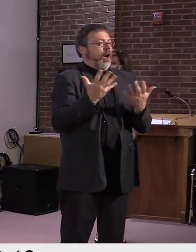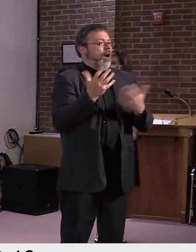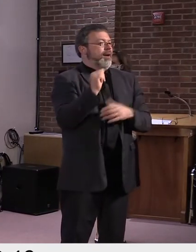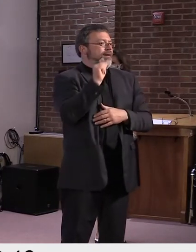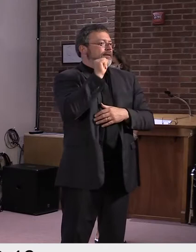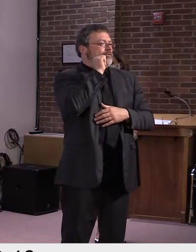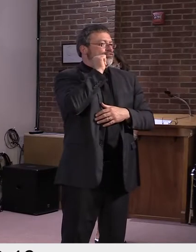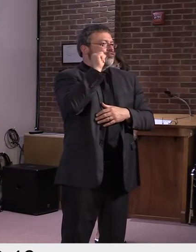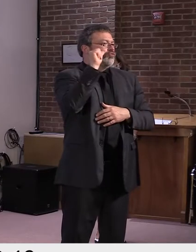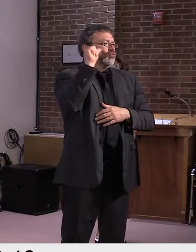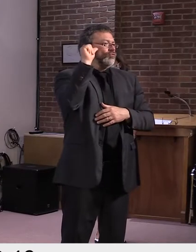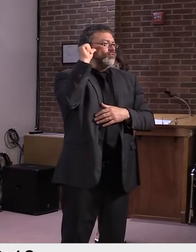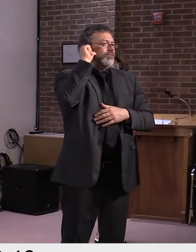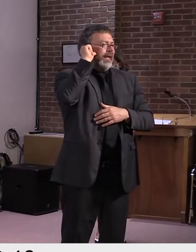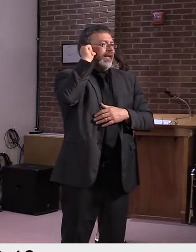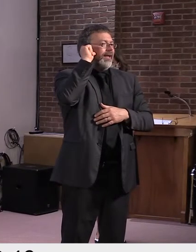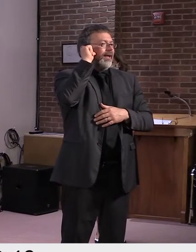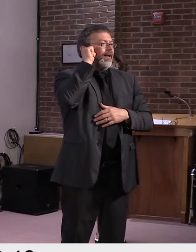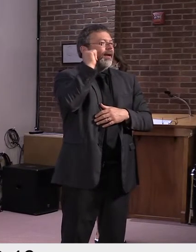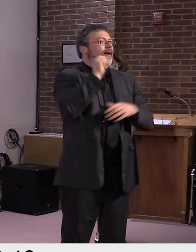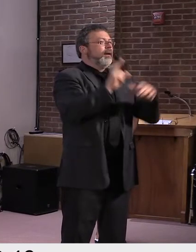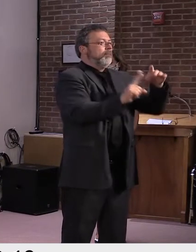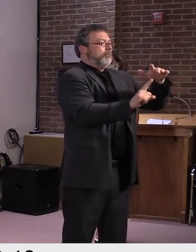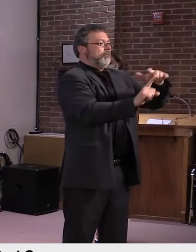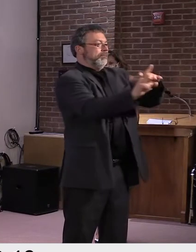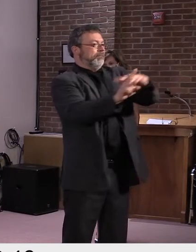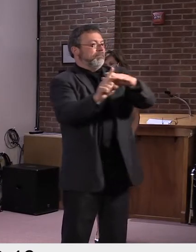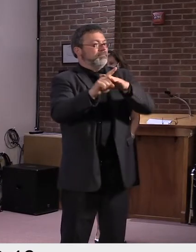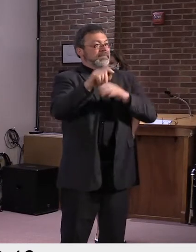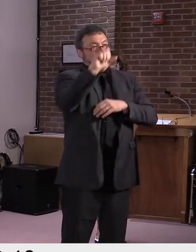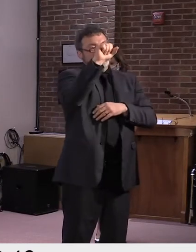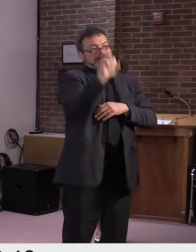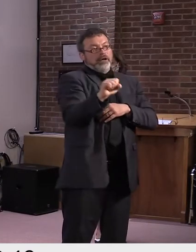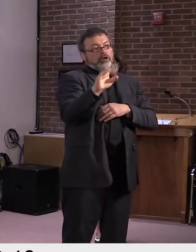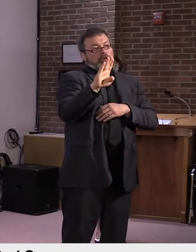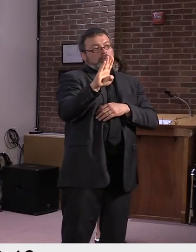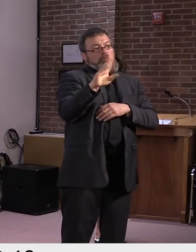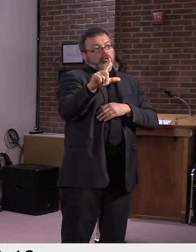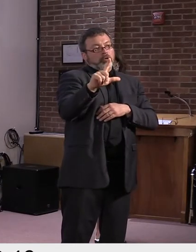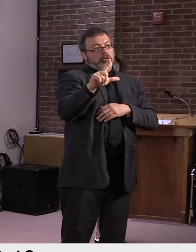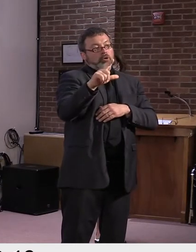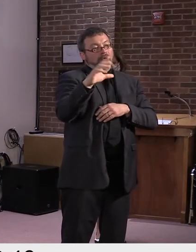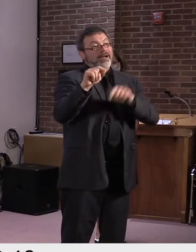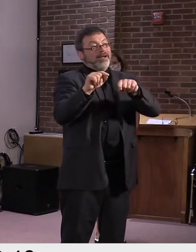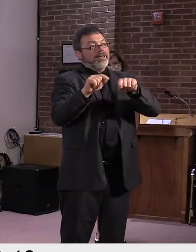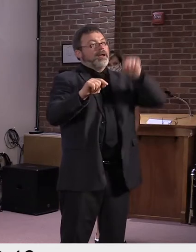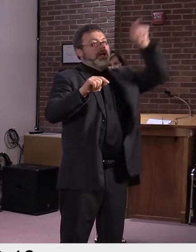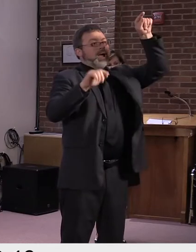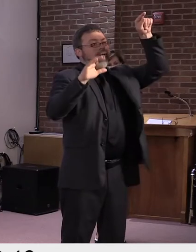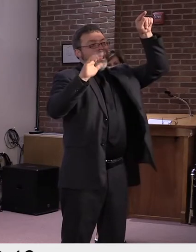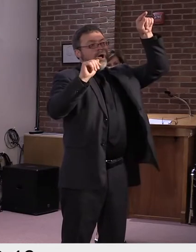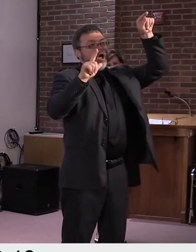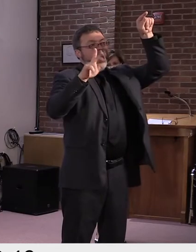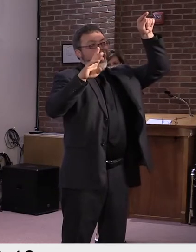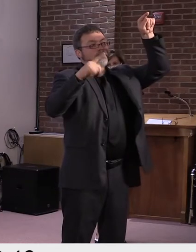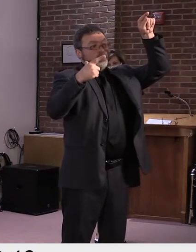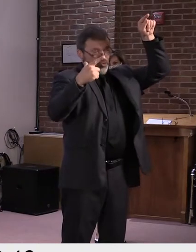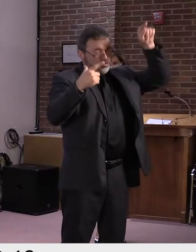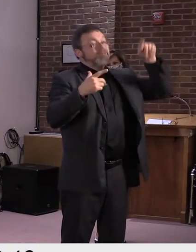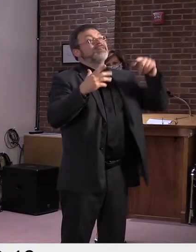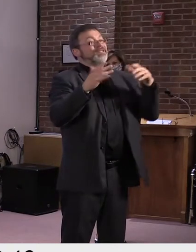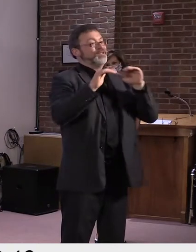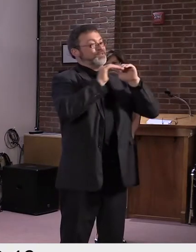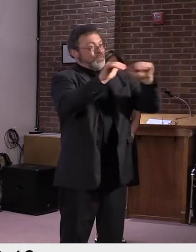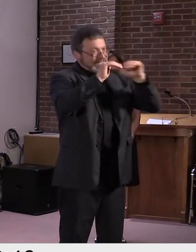and Alberg, where we appear to have lost some boaters or swimmers. So it's an opportunity